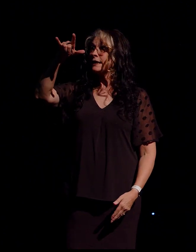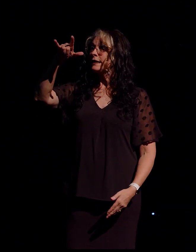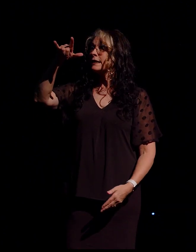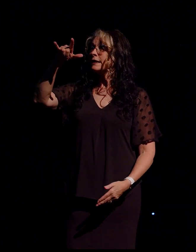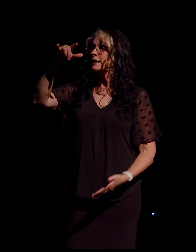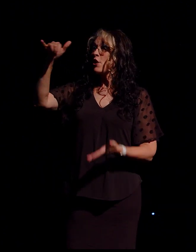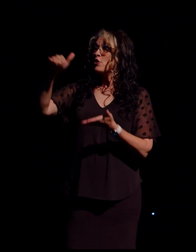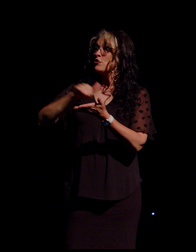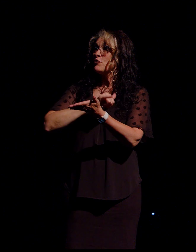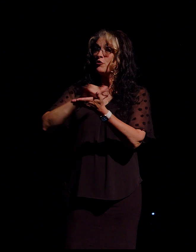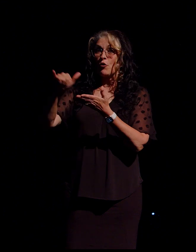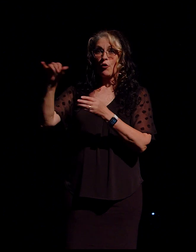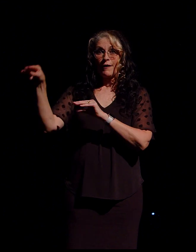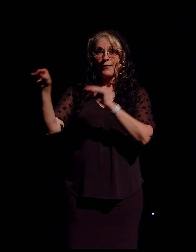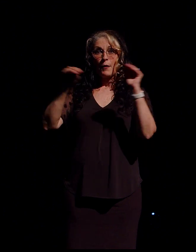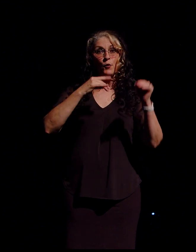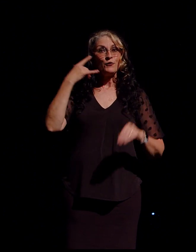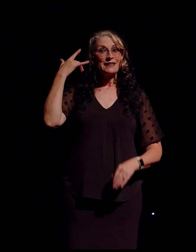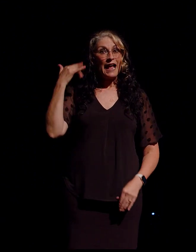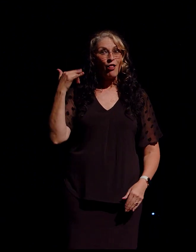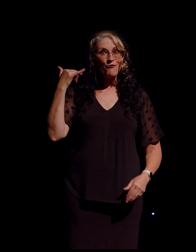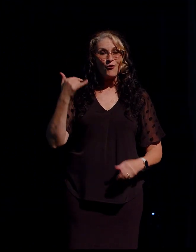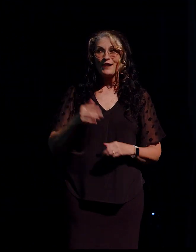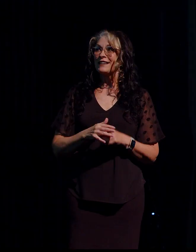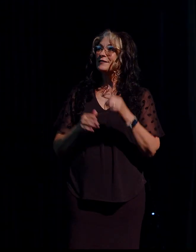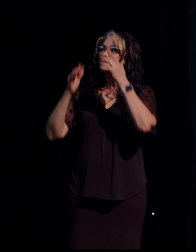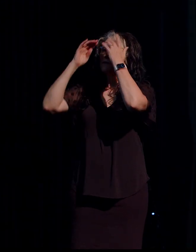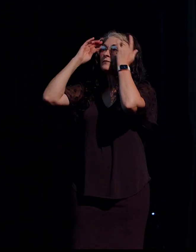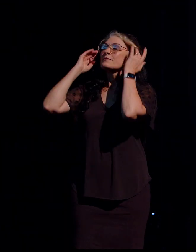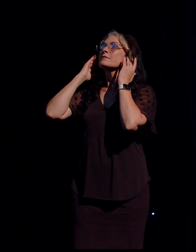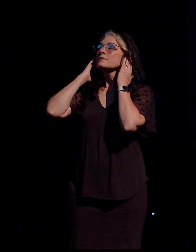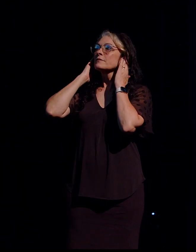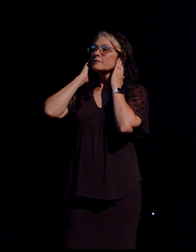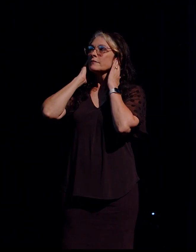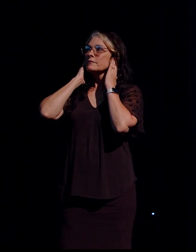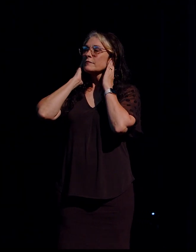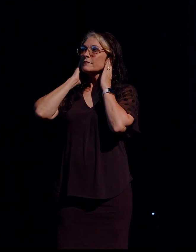for New York and then on to California.